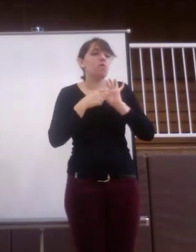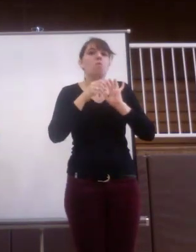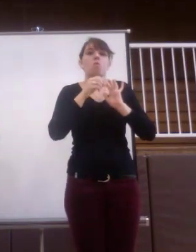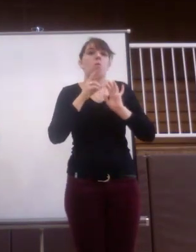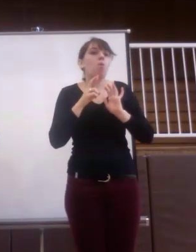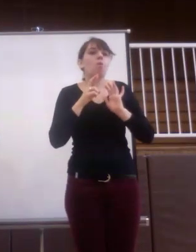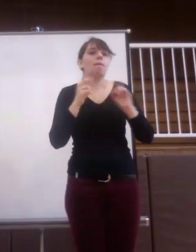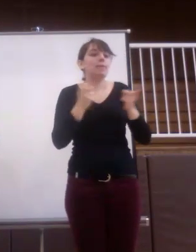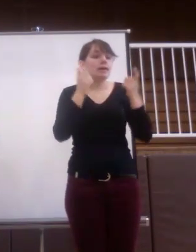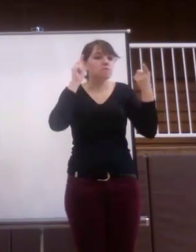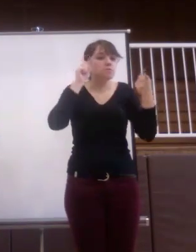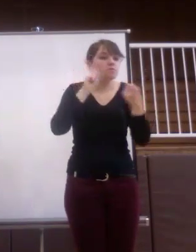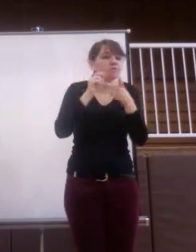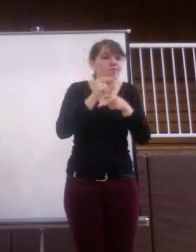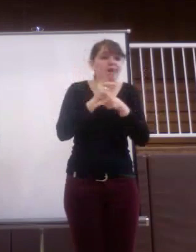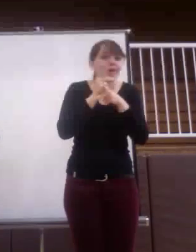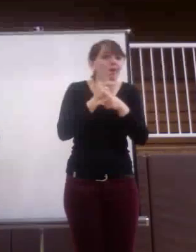palliative care consult.